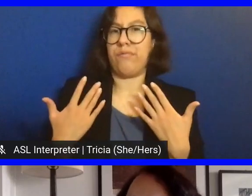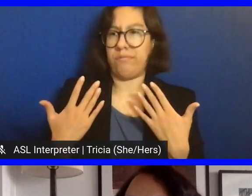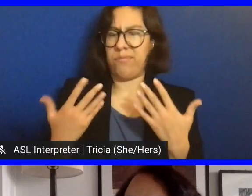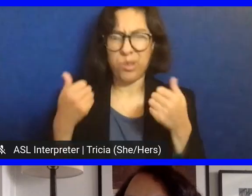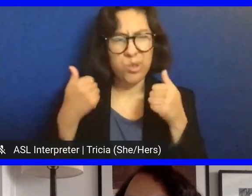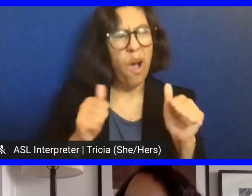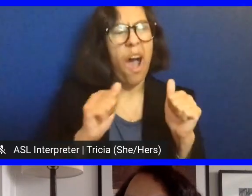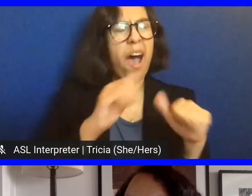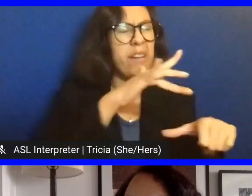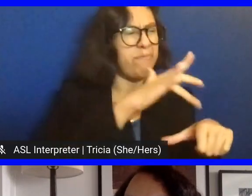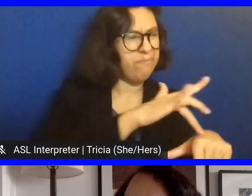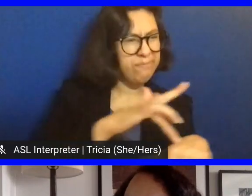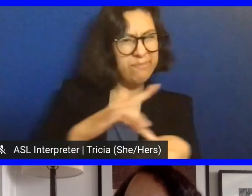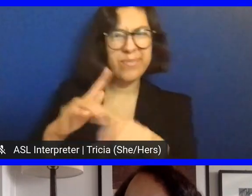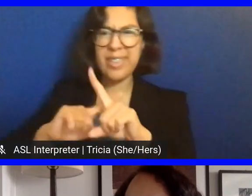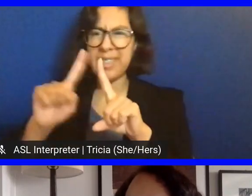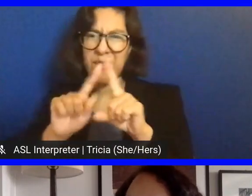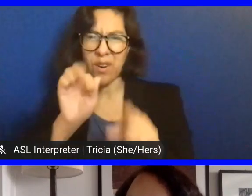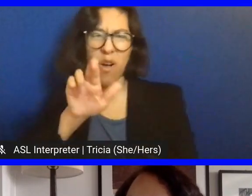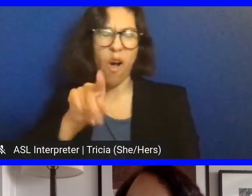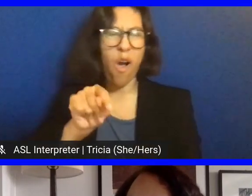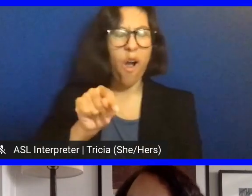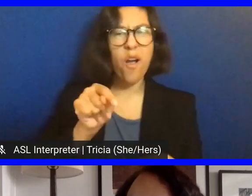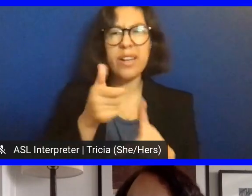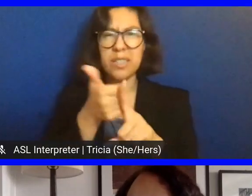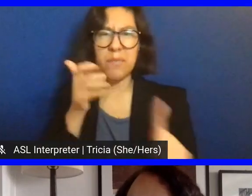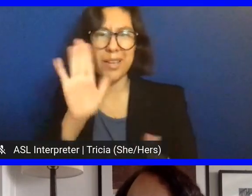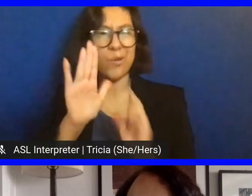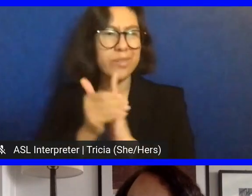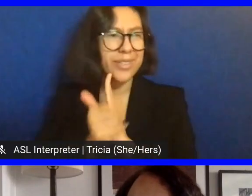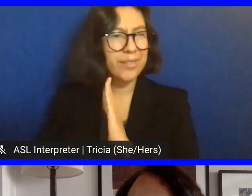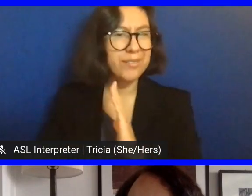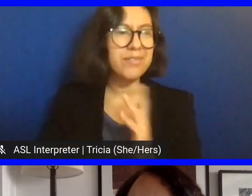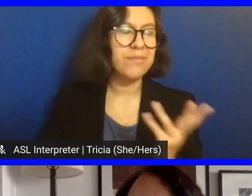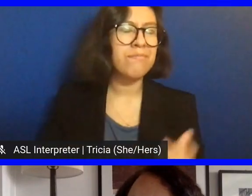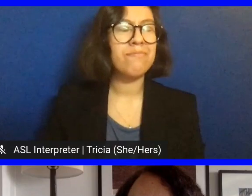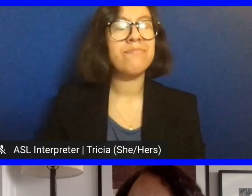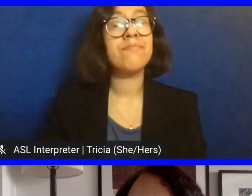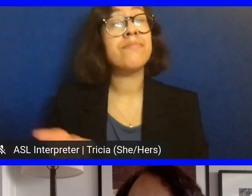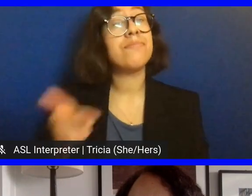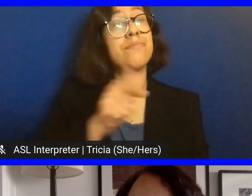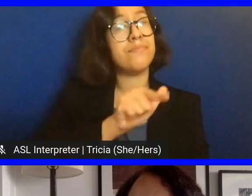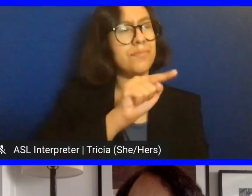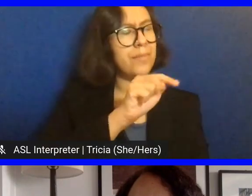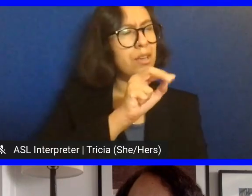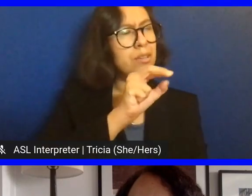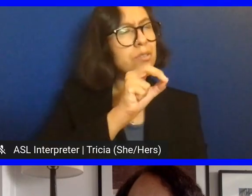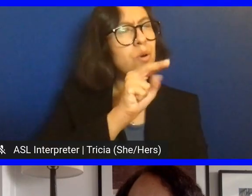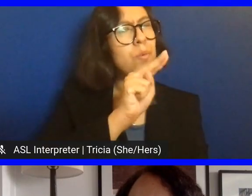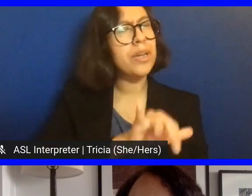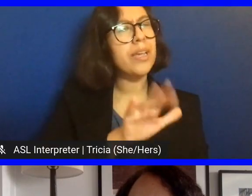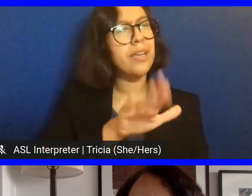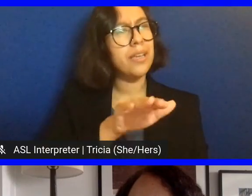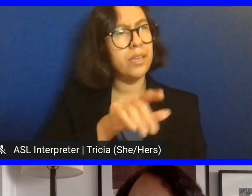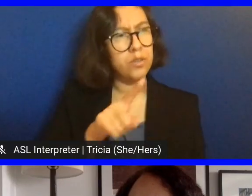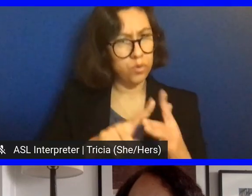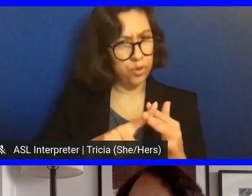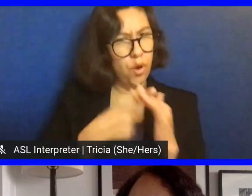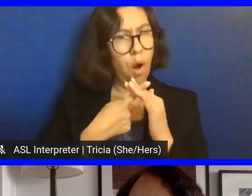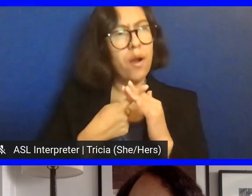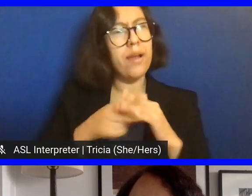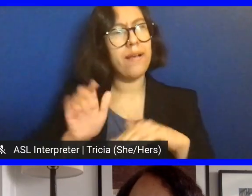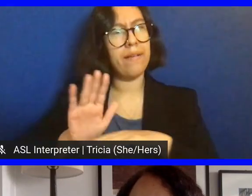new things and explore your craft in a new way. Mm. And Tony, you started in film as